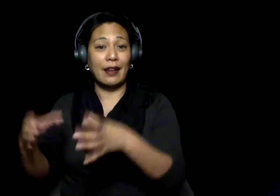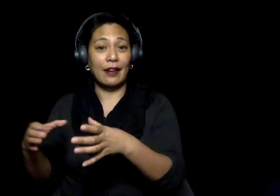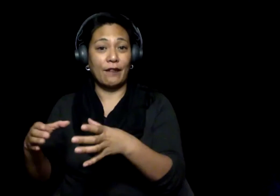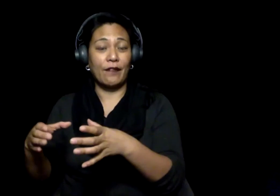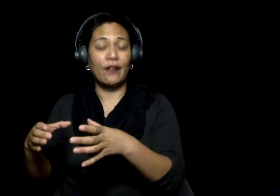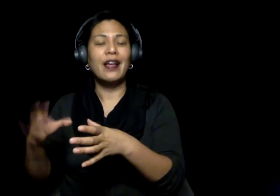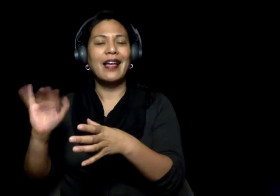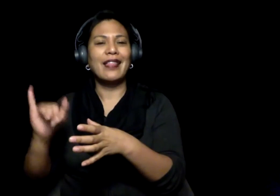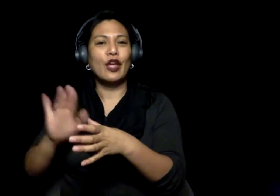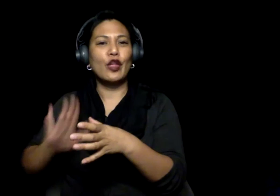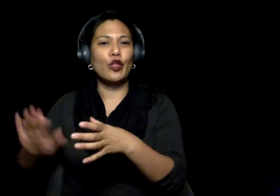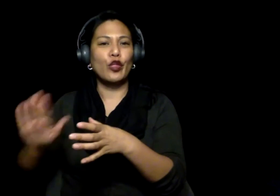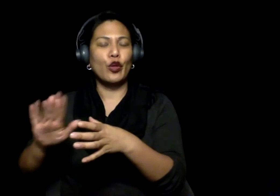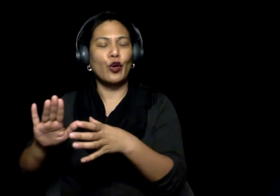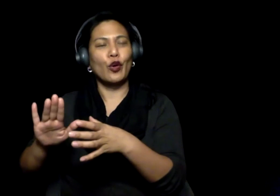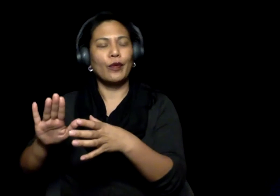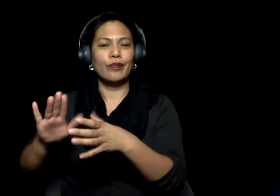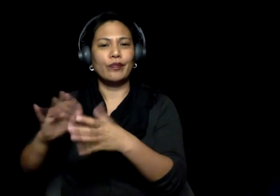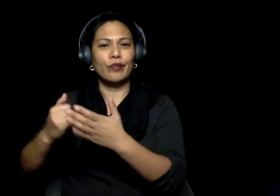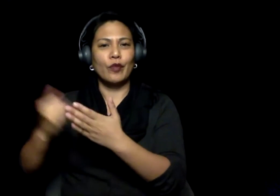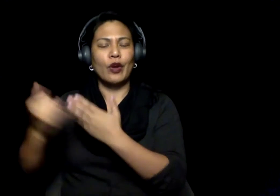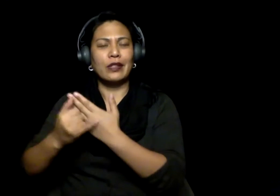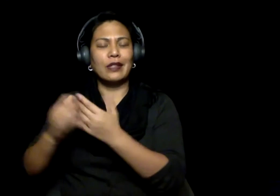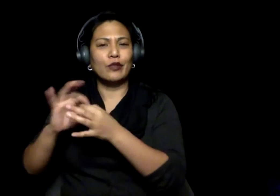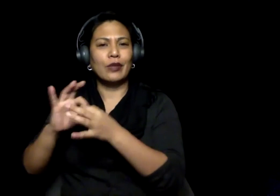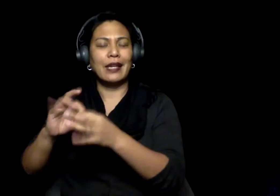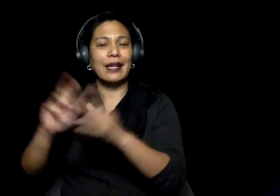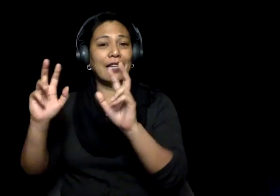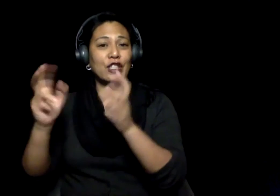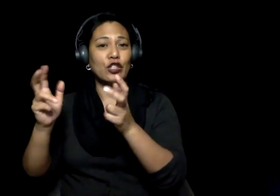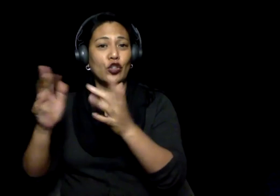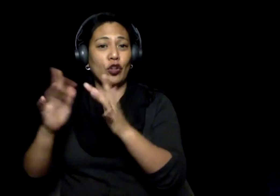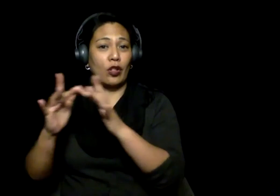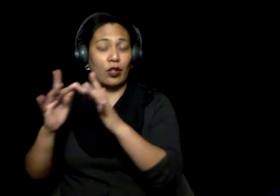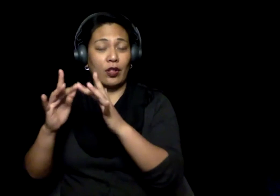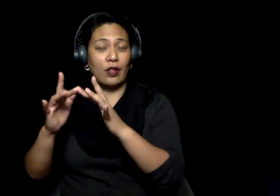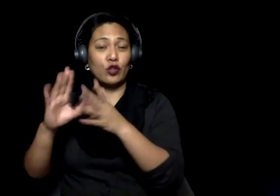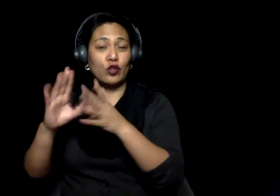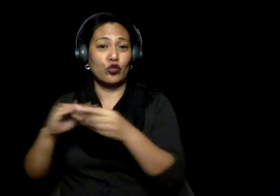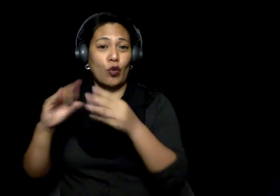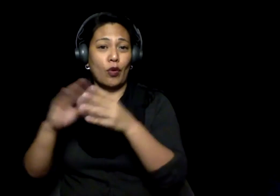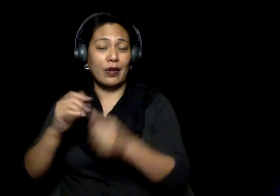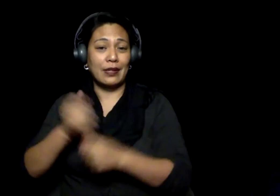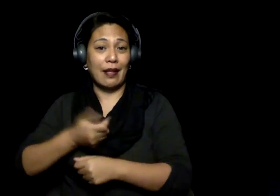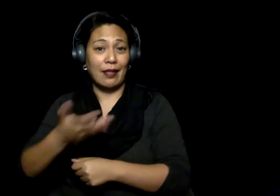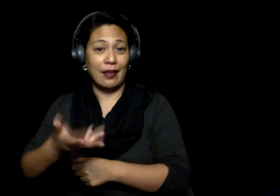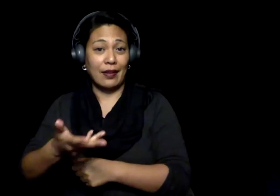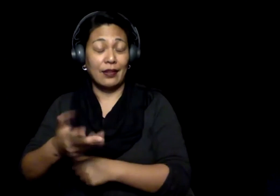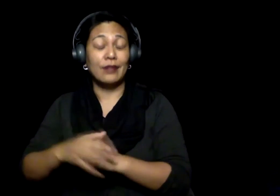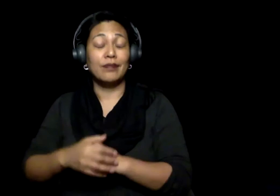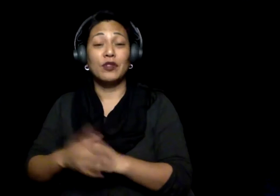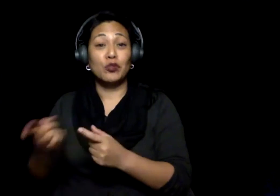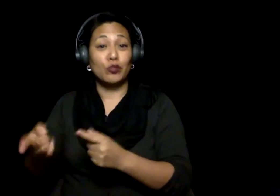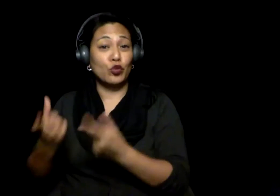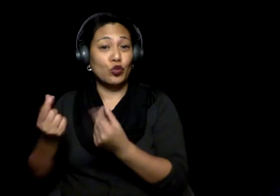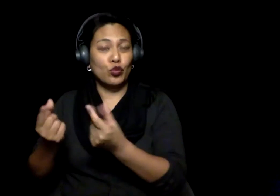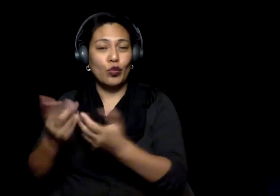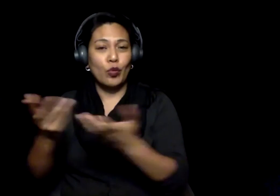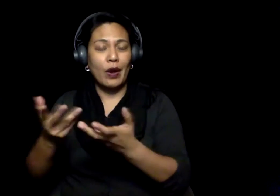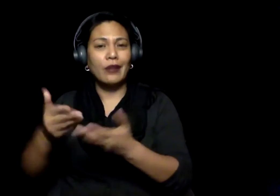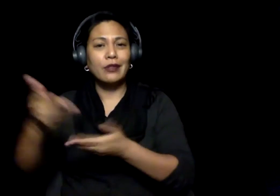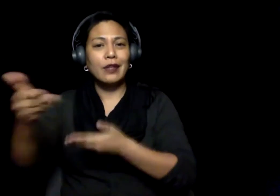of their field of expertise. And so what they do is bring community members in to